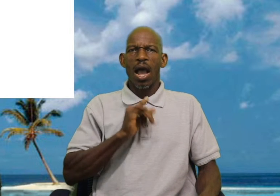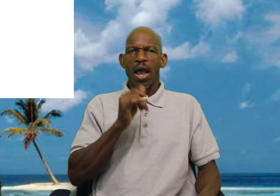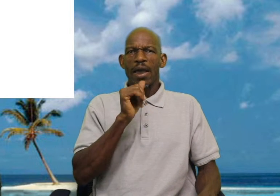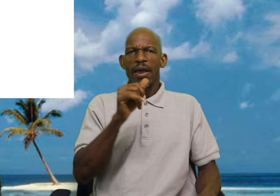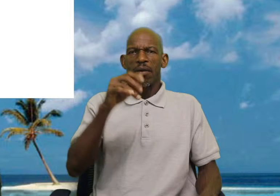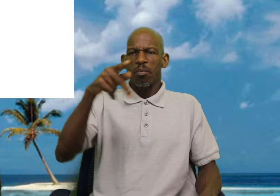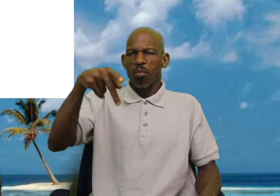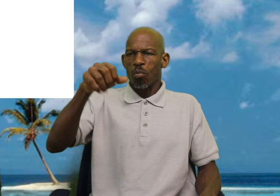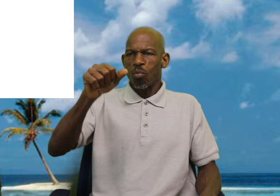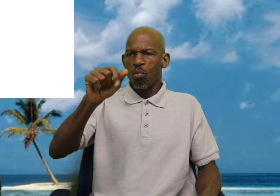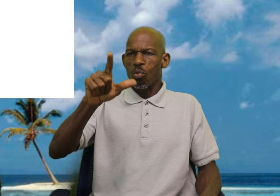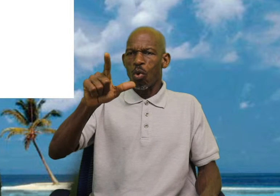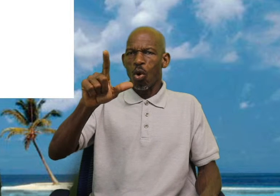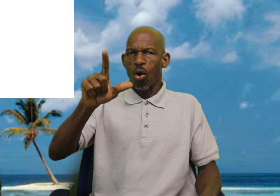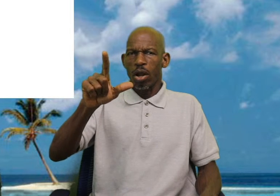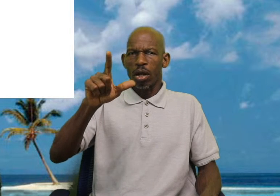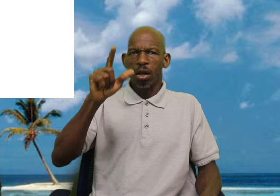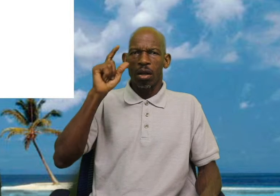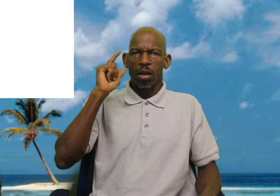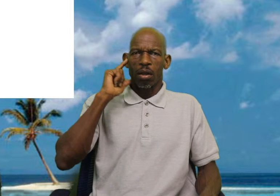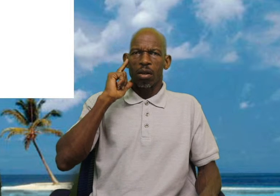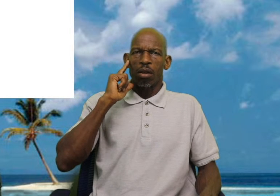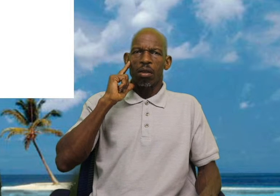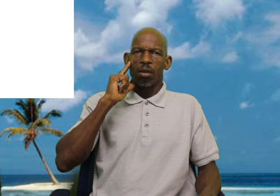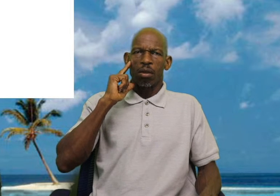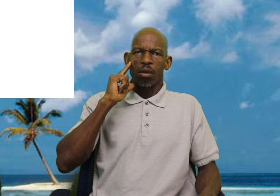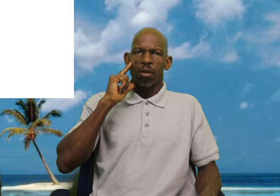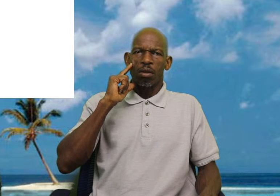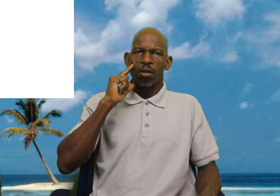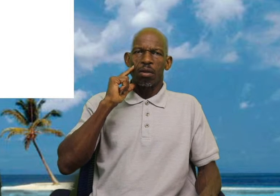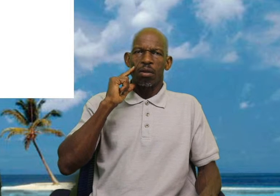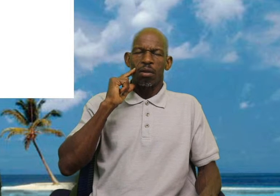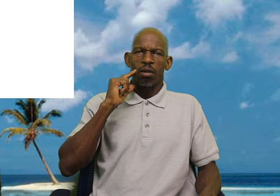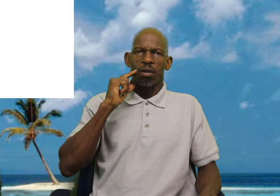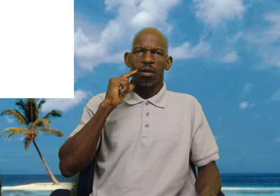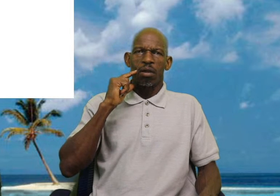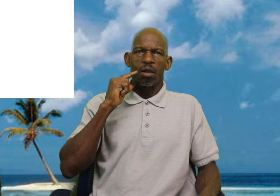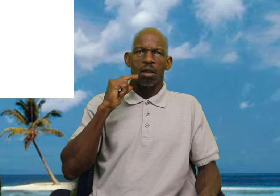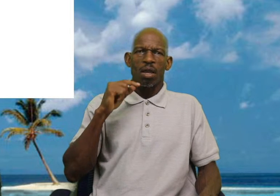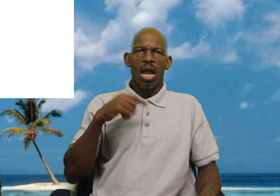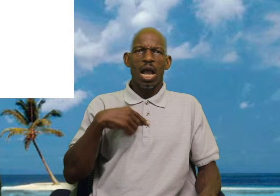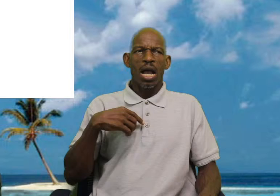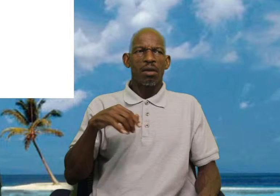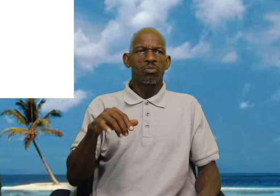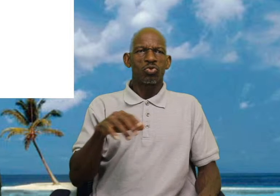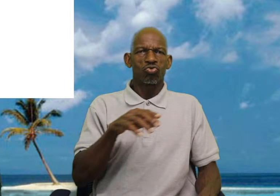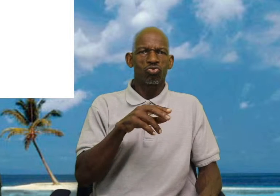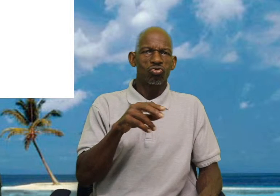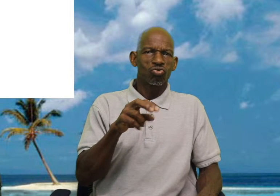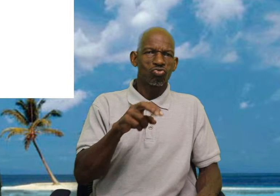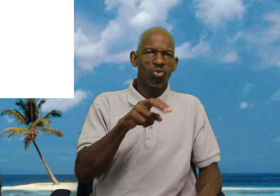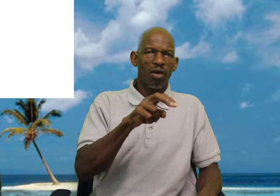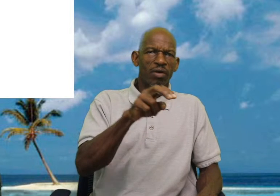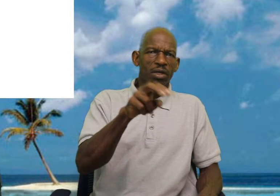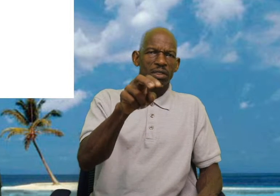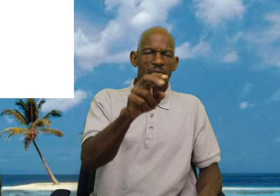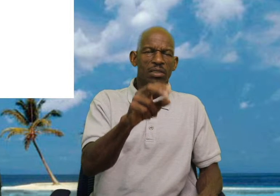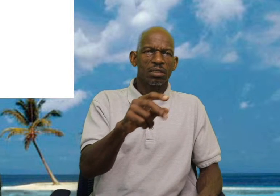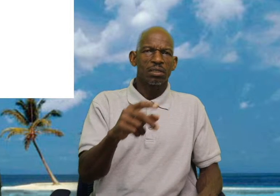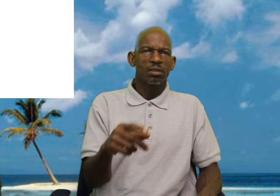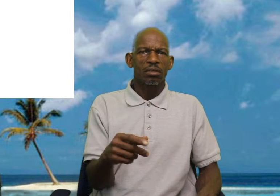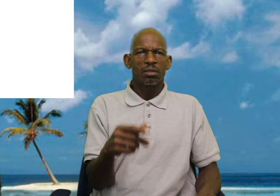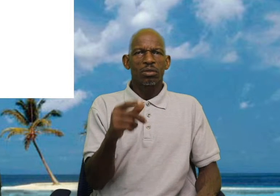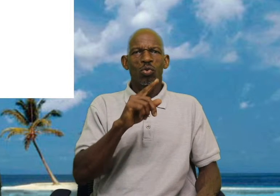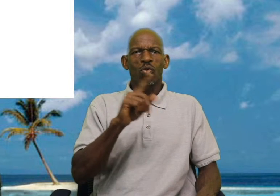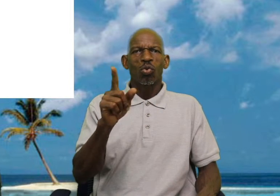name is, and you write your name, and then you say I am, and you tell them I am a deaf person. So that is why I have to write for you. I